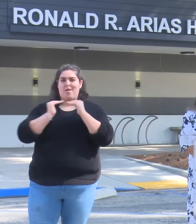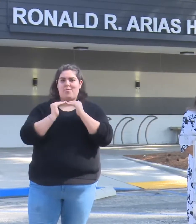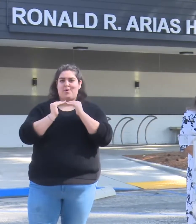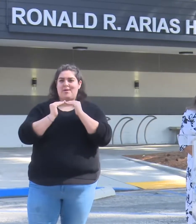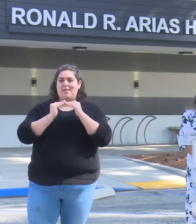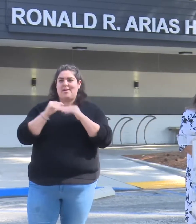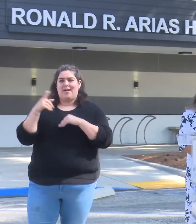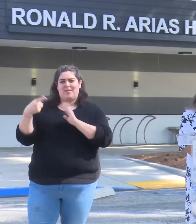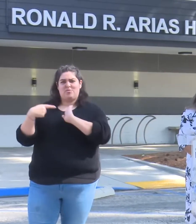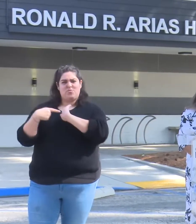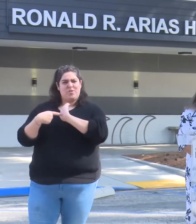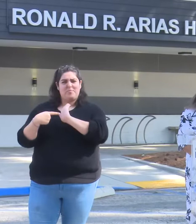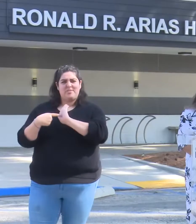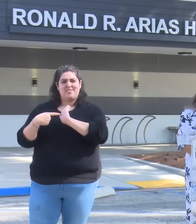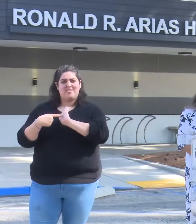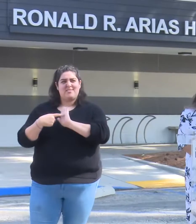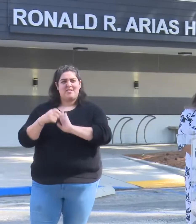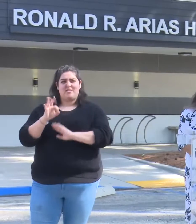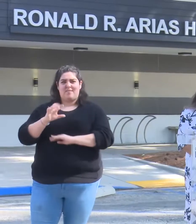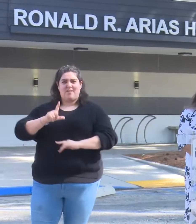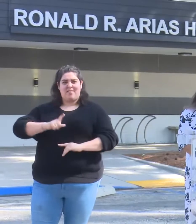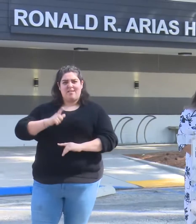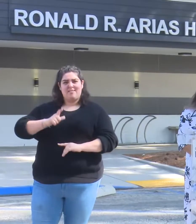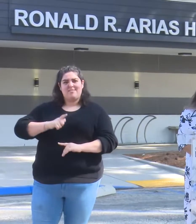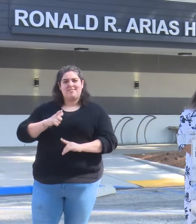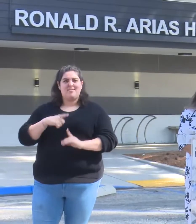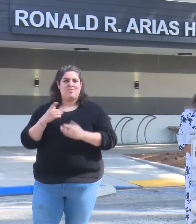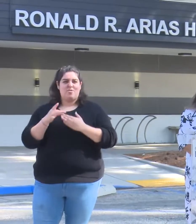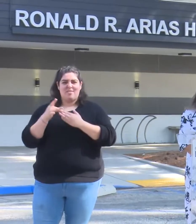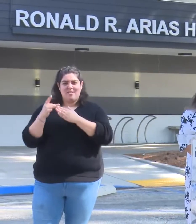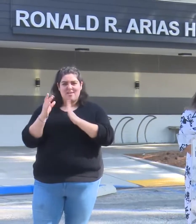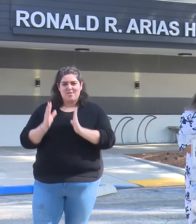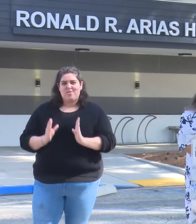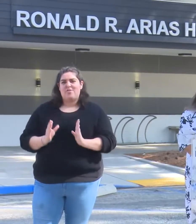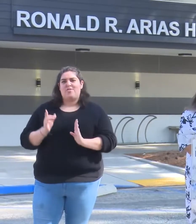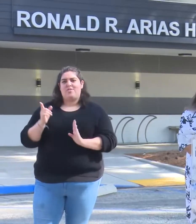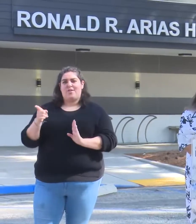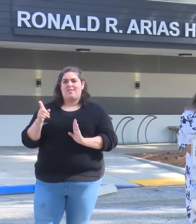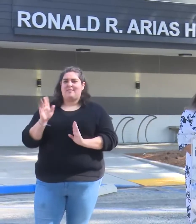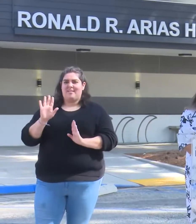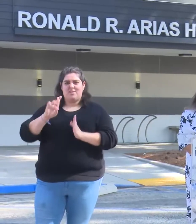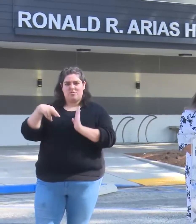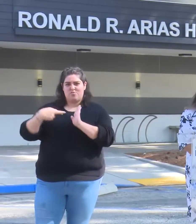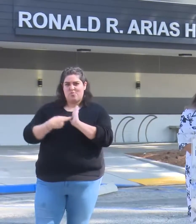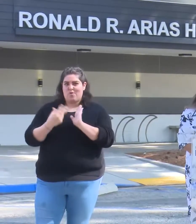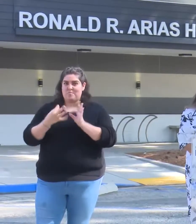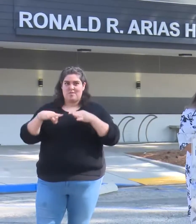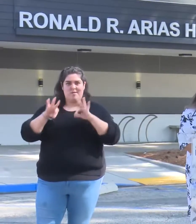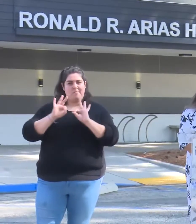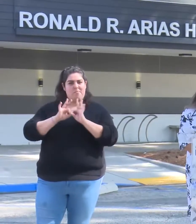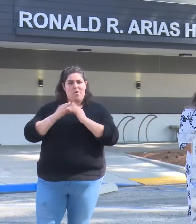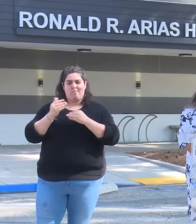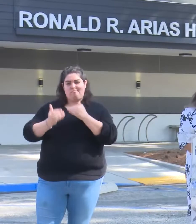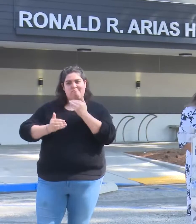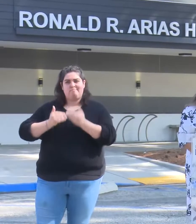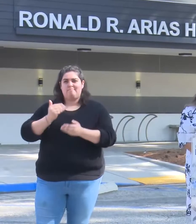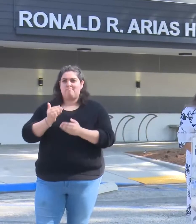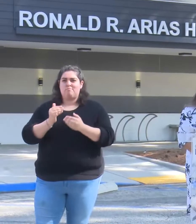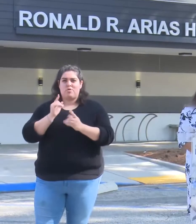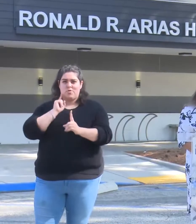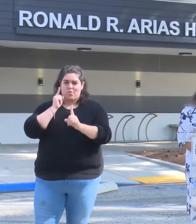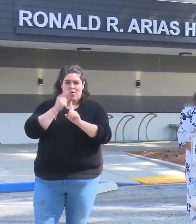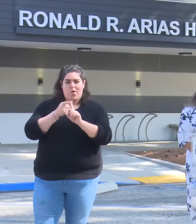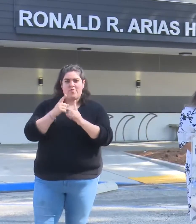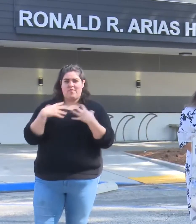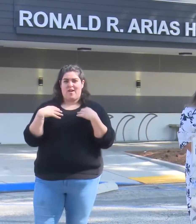a representation, Latino in this leadership role has been incredibly important as we progress towards health equity